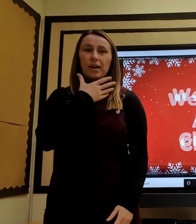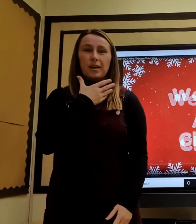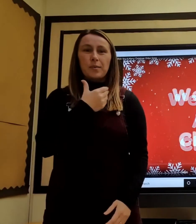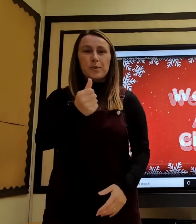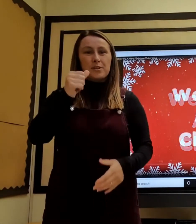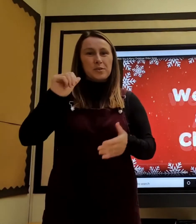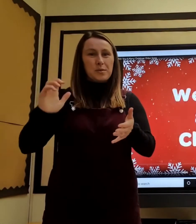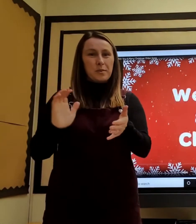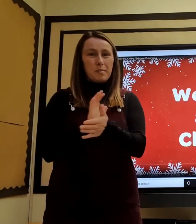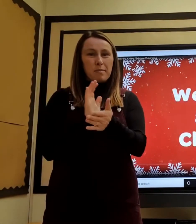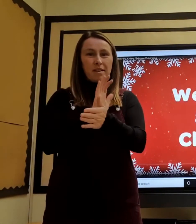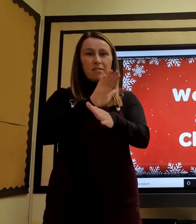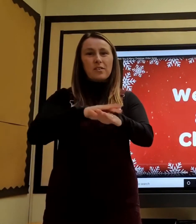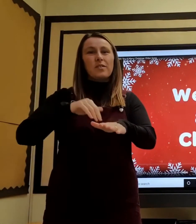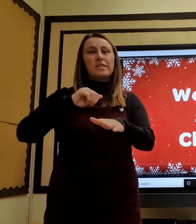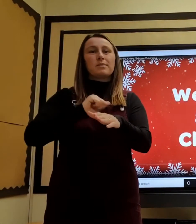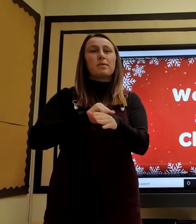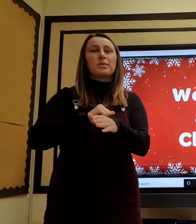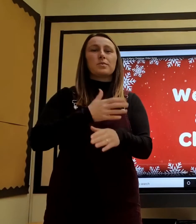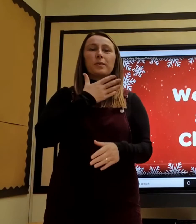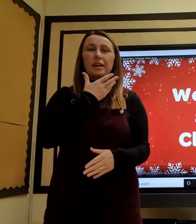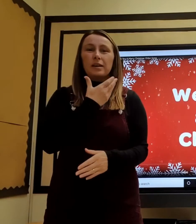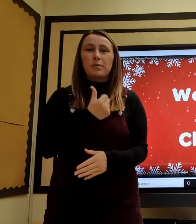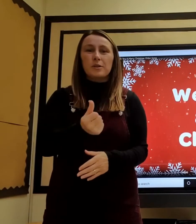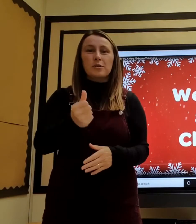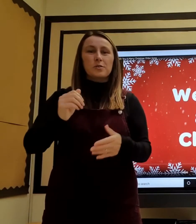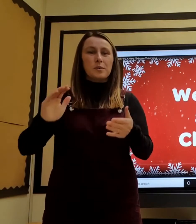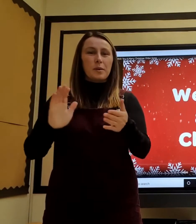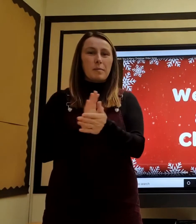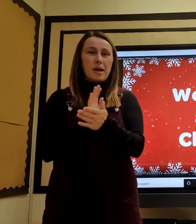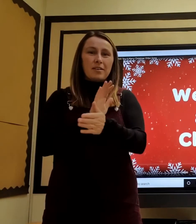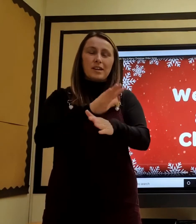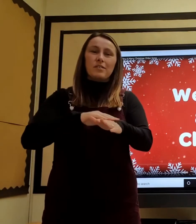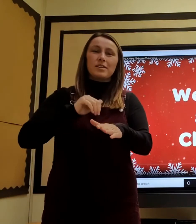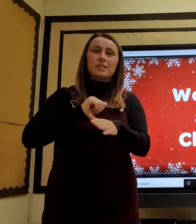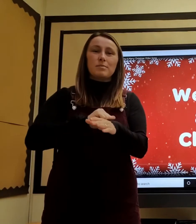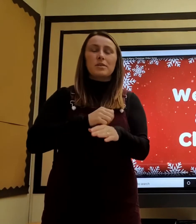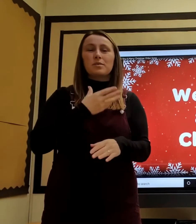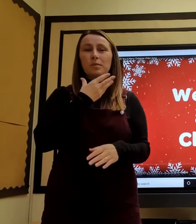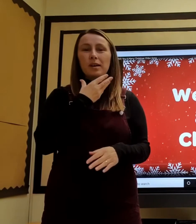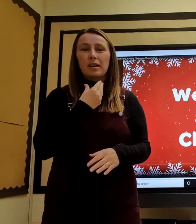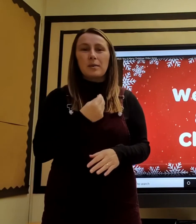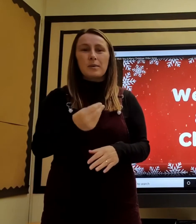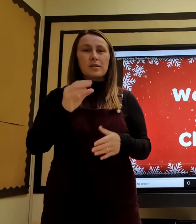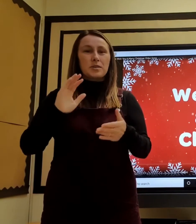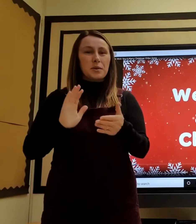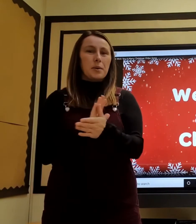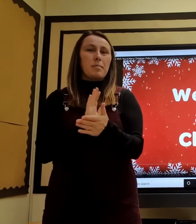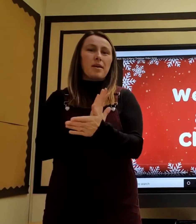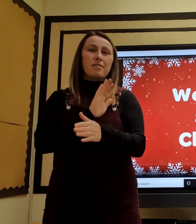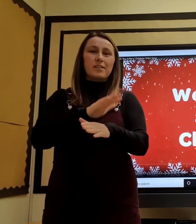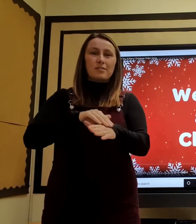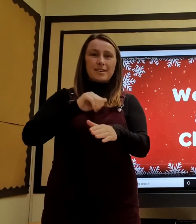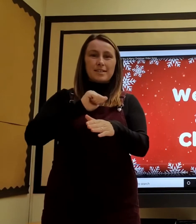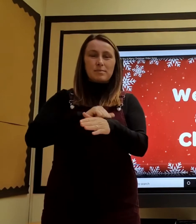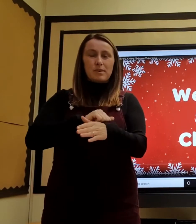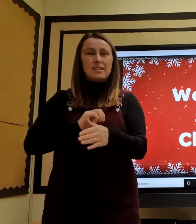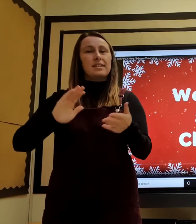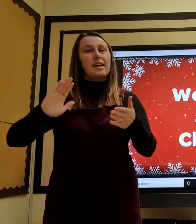We wish you a Merry Christmas. We wish you a Merry Christmas. We wish you a Merry Christmas and